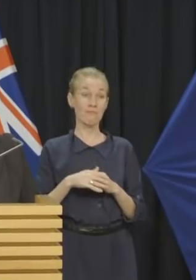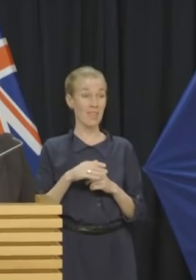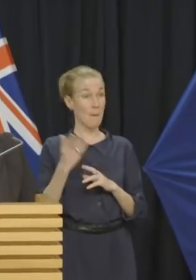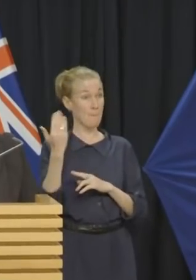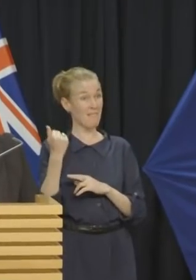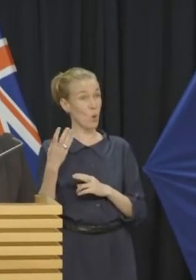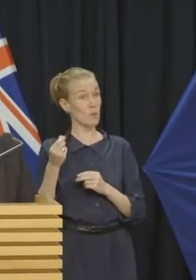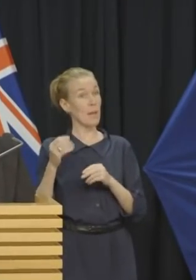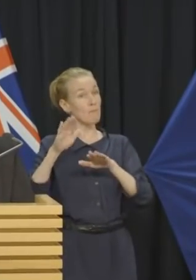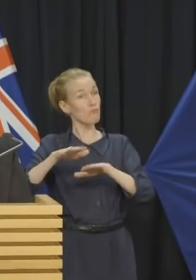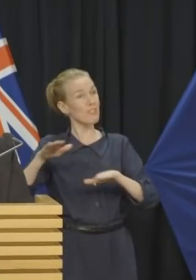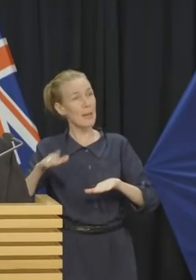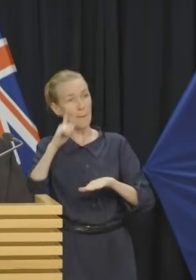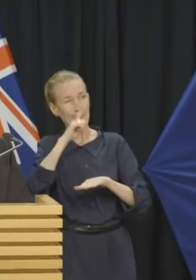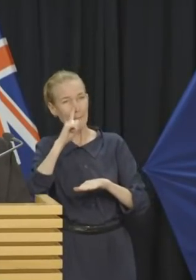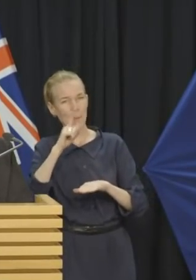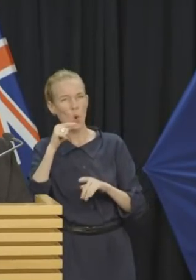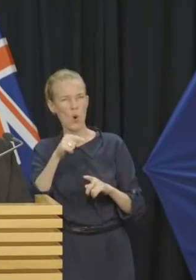Oh no,